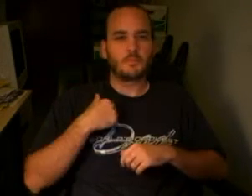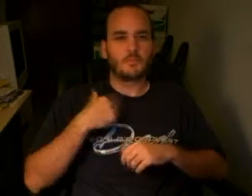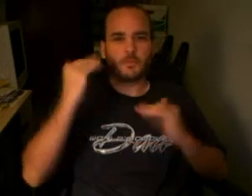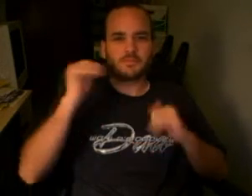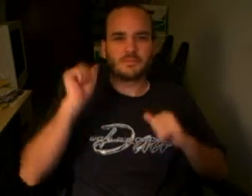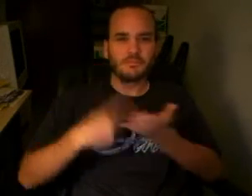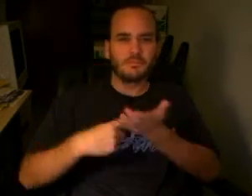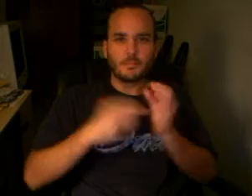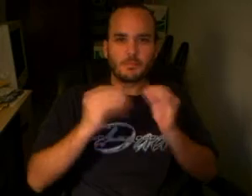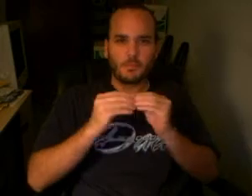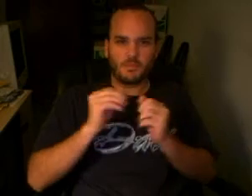Thank you.